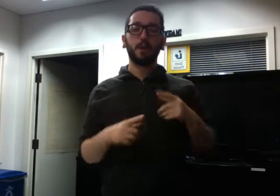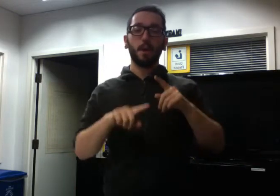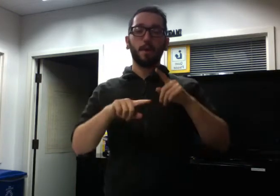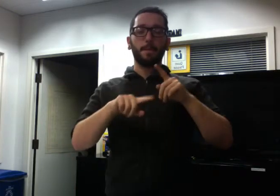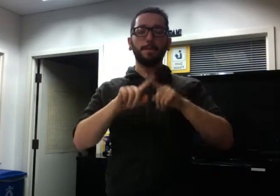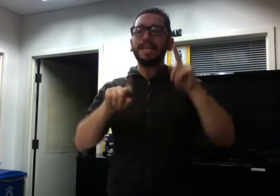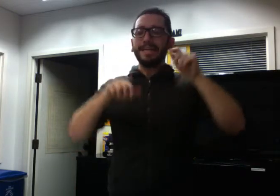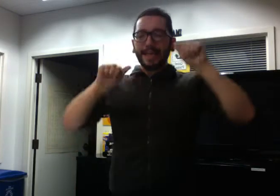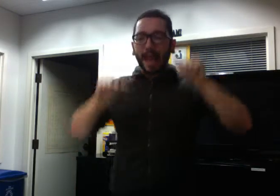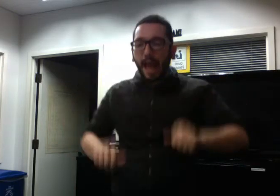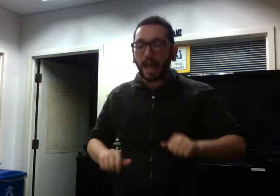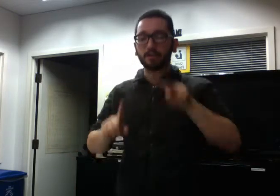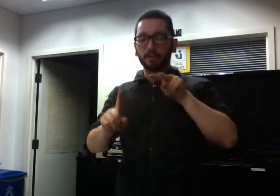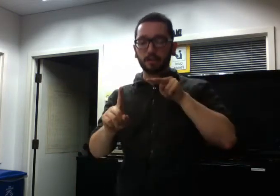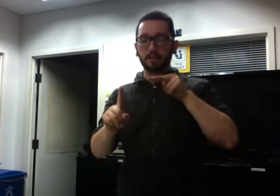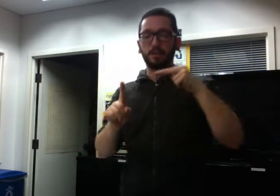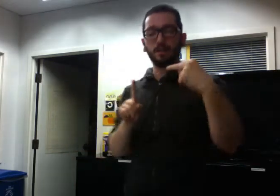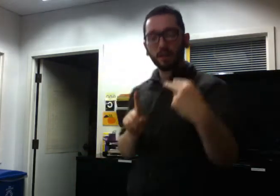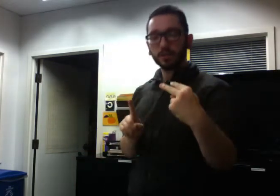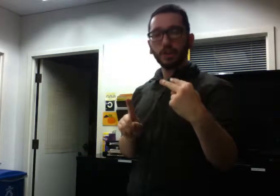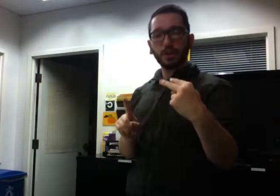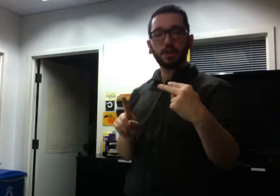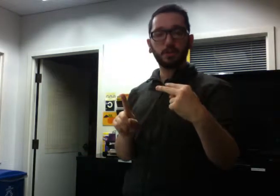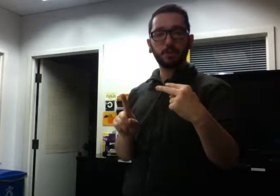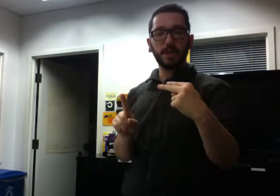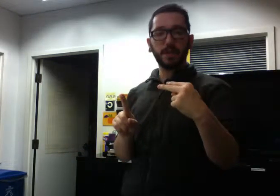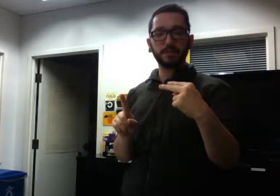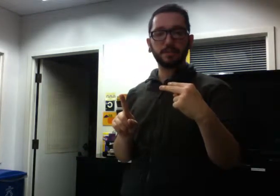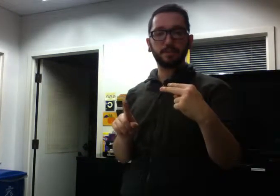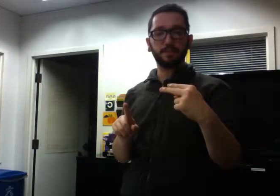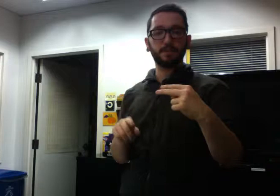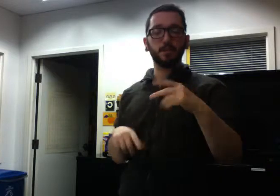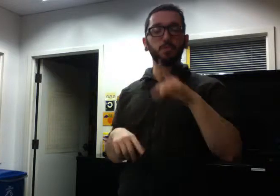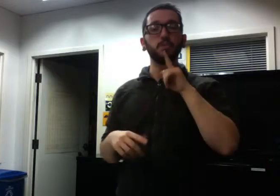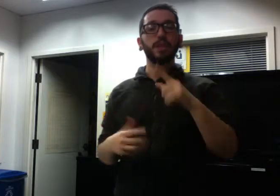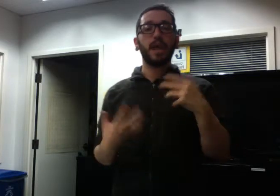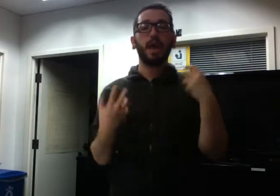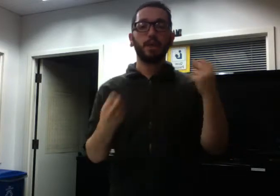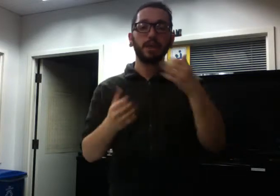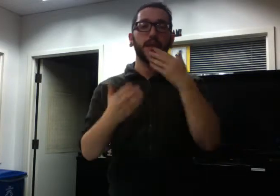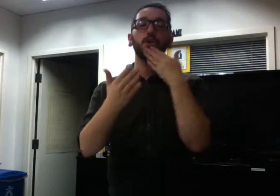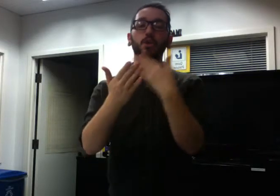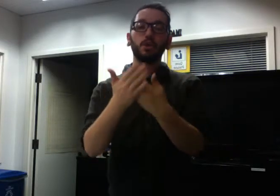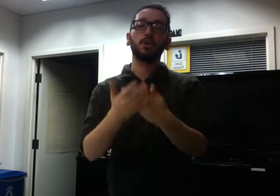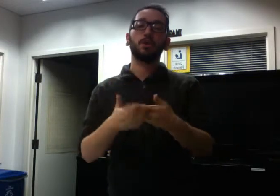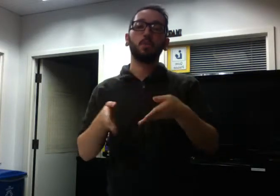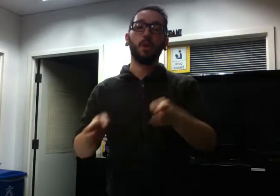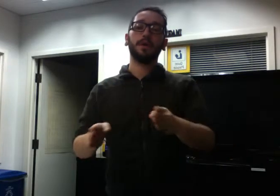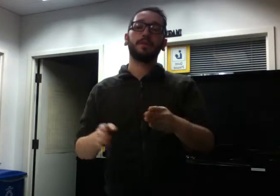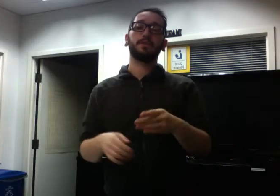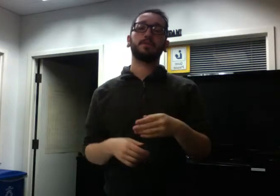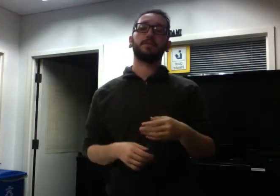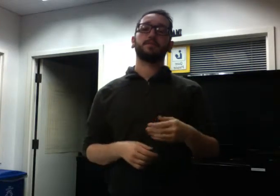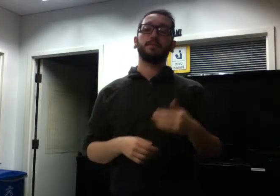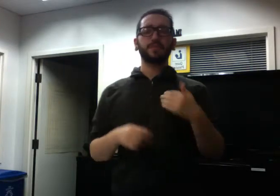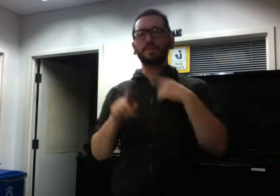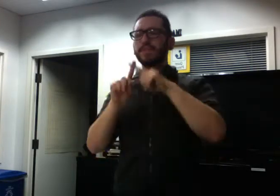and deal with it in healthy and productive ways. You see, we each have places, events, situations